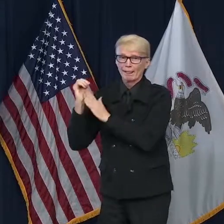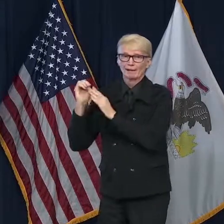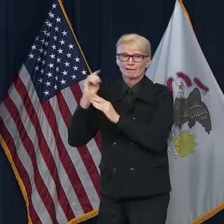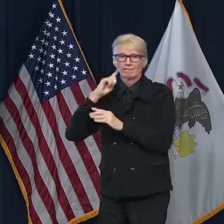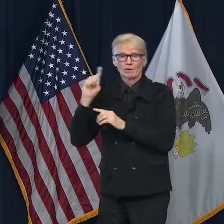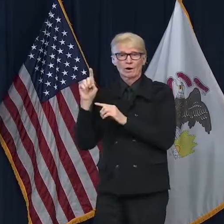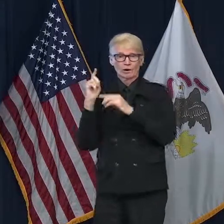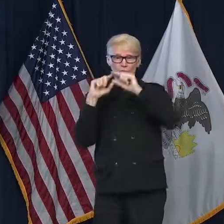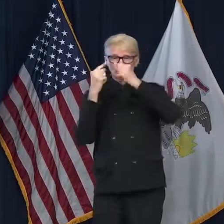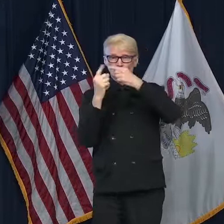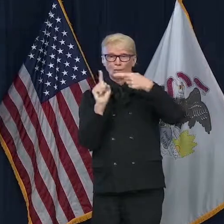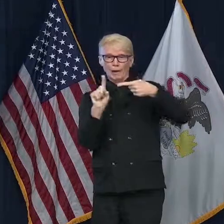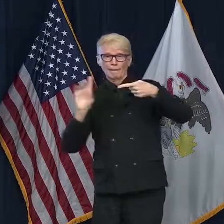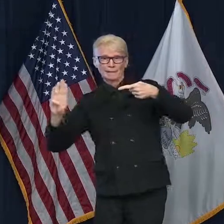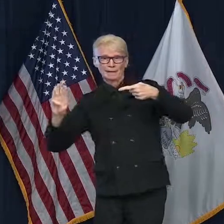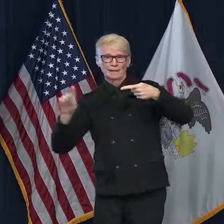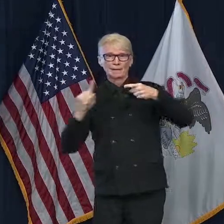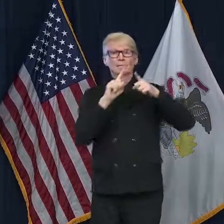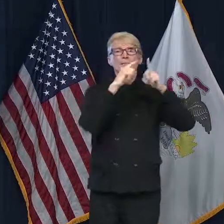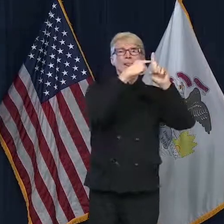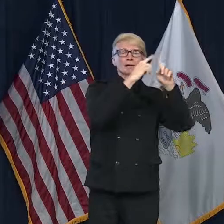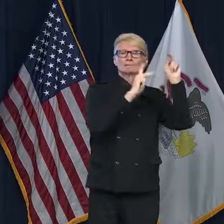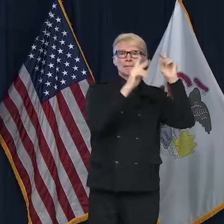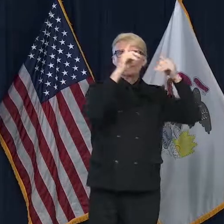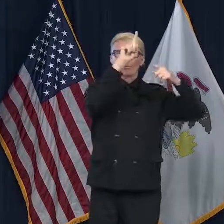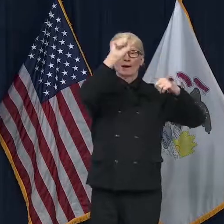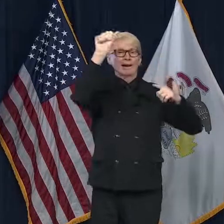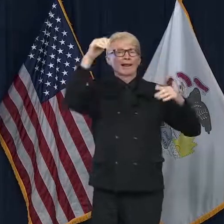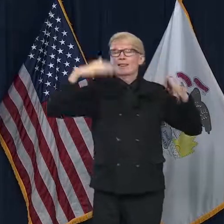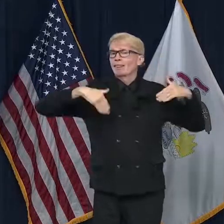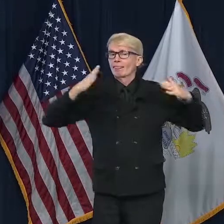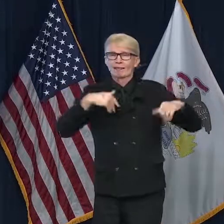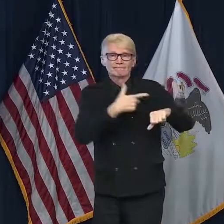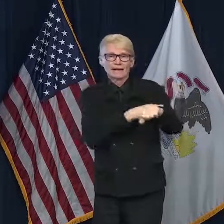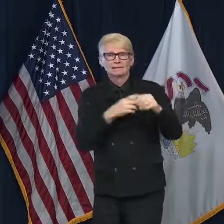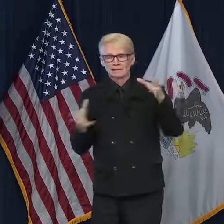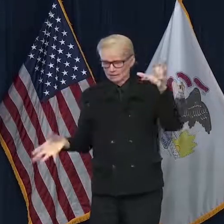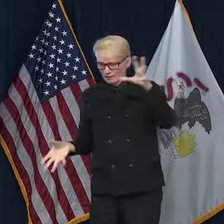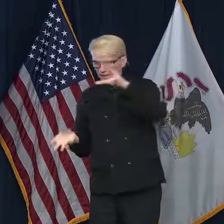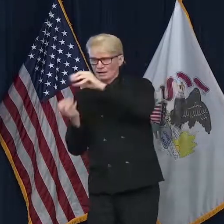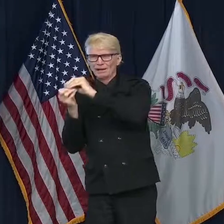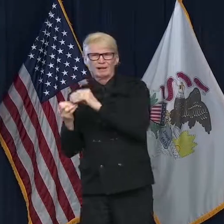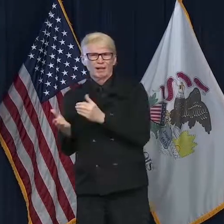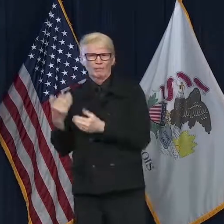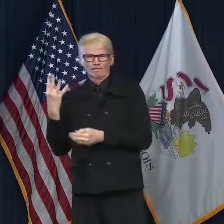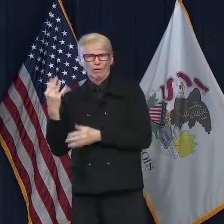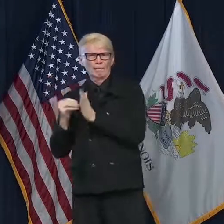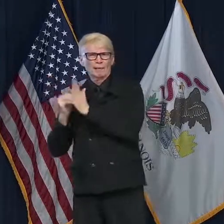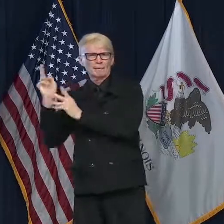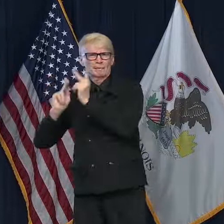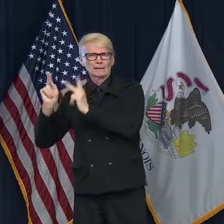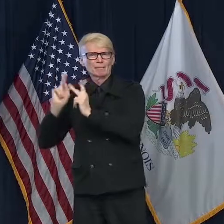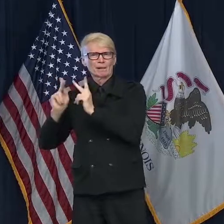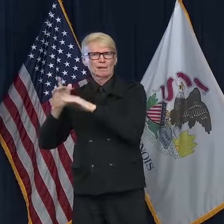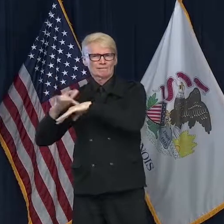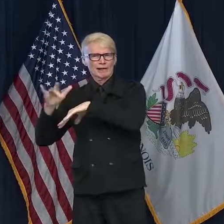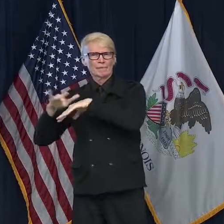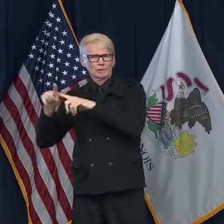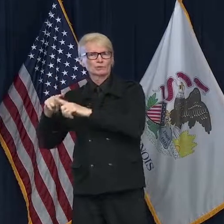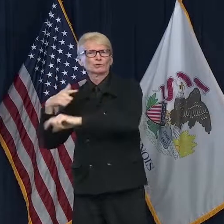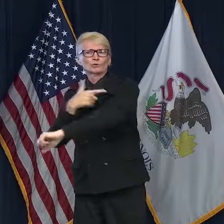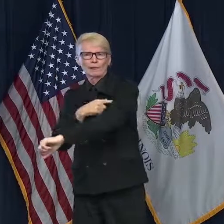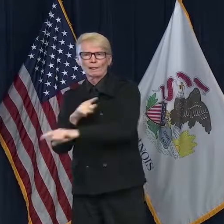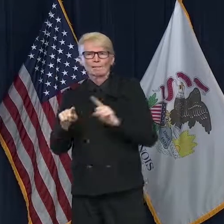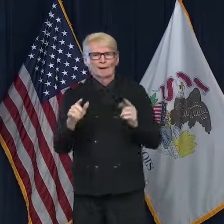remnants of that first pool, we have almost 4 million people that are eligible. So I need people to understand that,